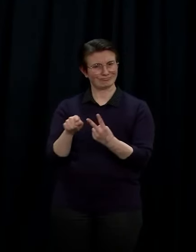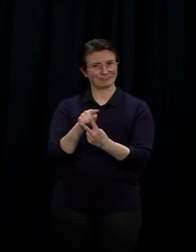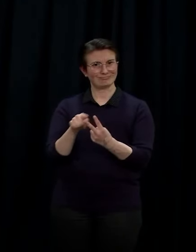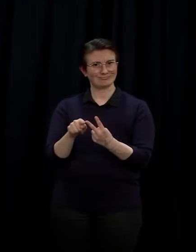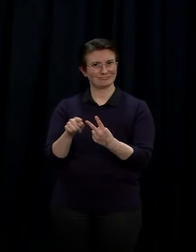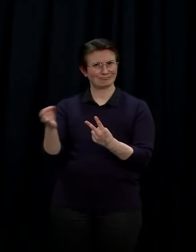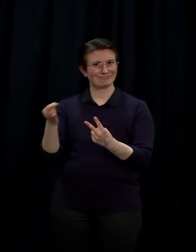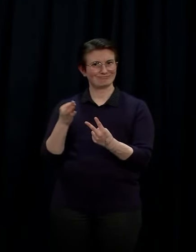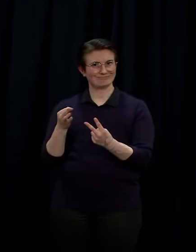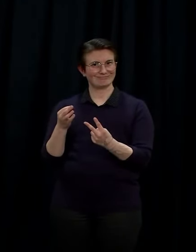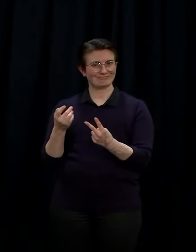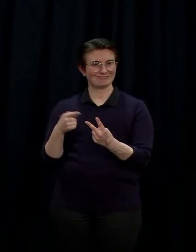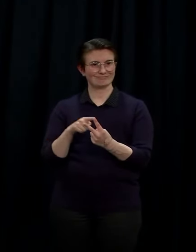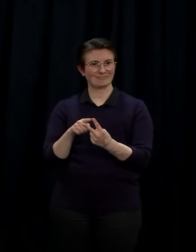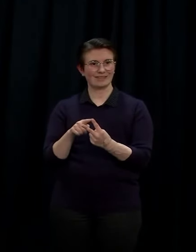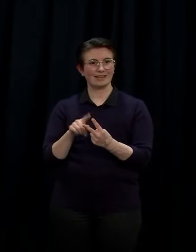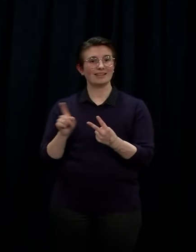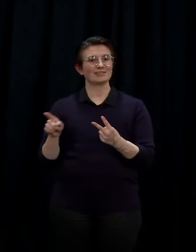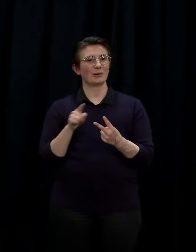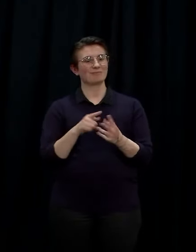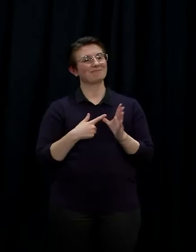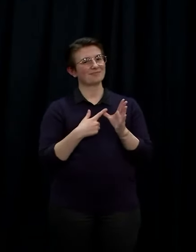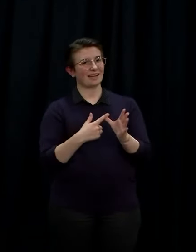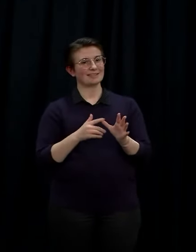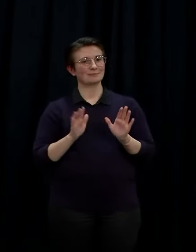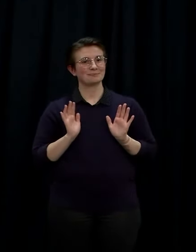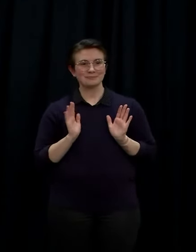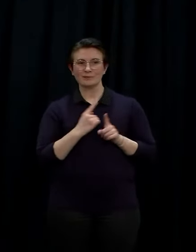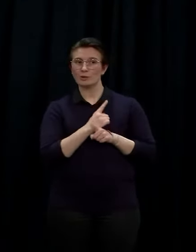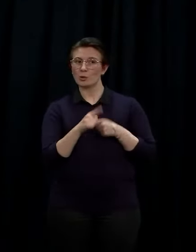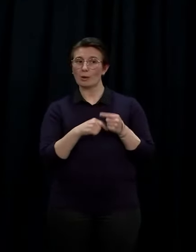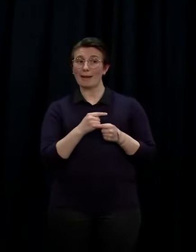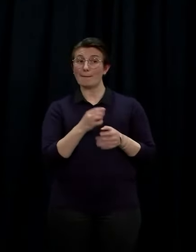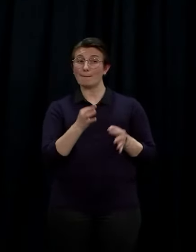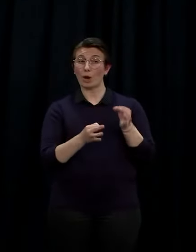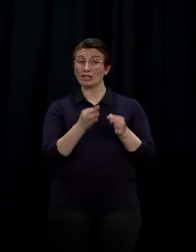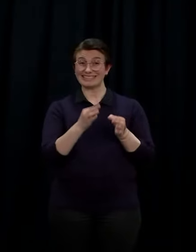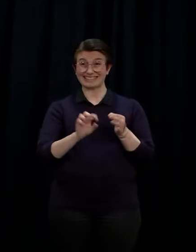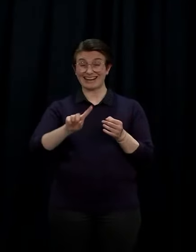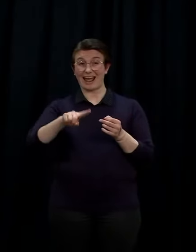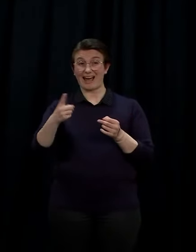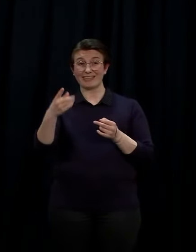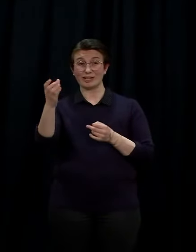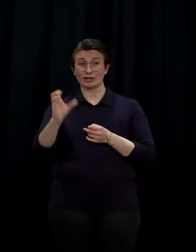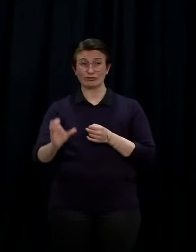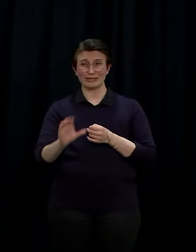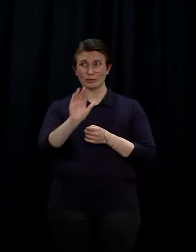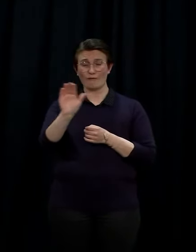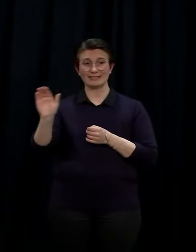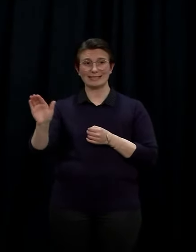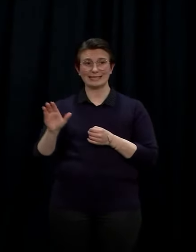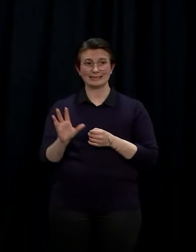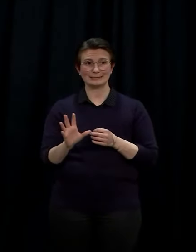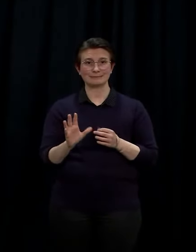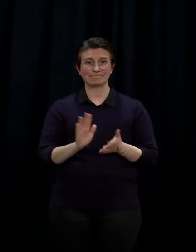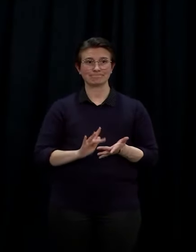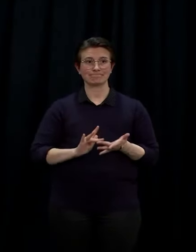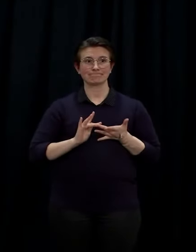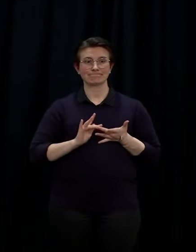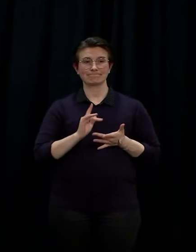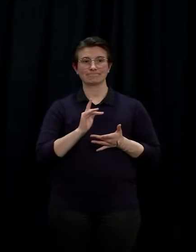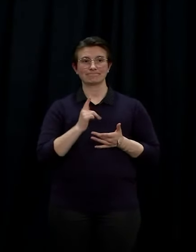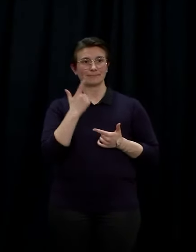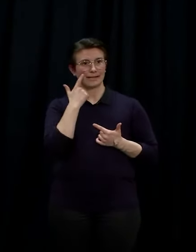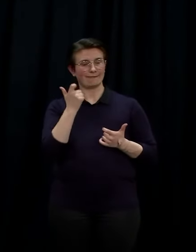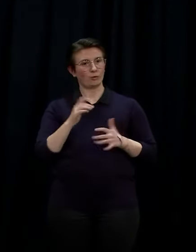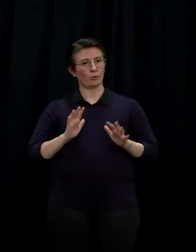other countries, that we are always extraordinarily careful to ensure that we respect the